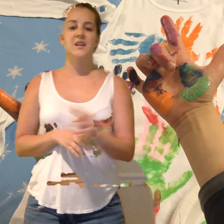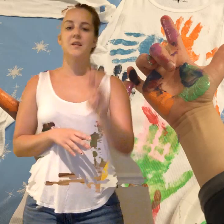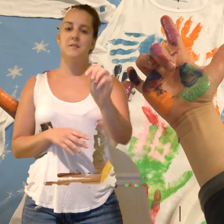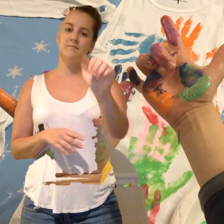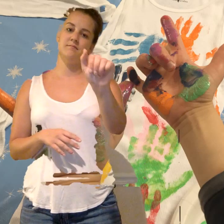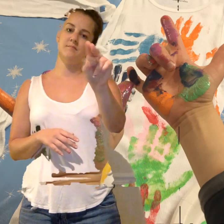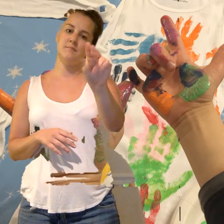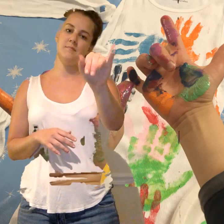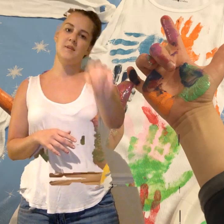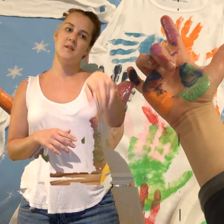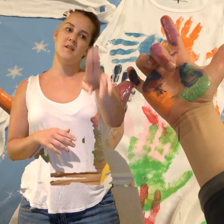using